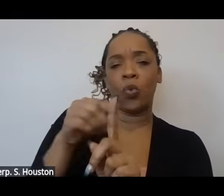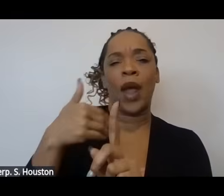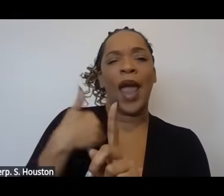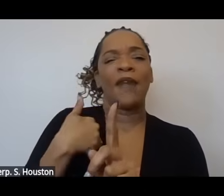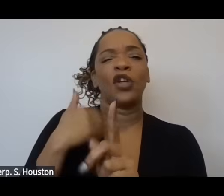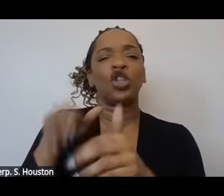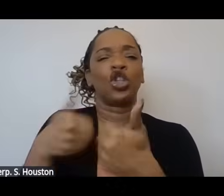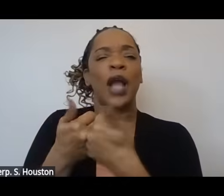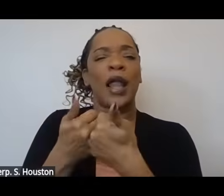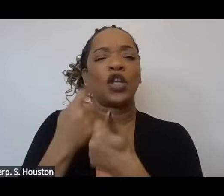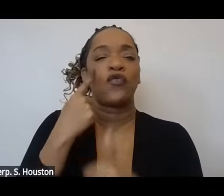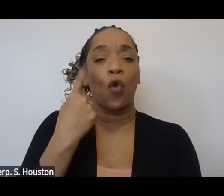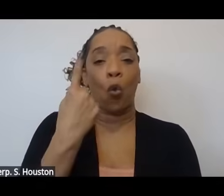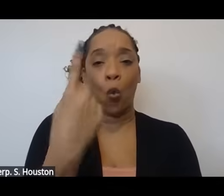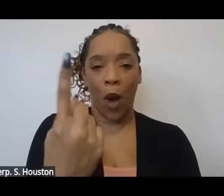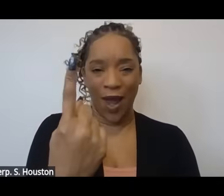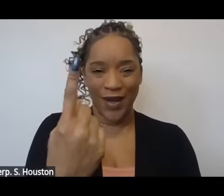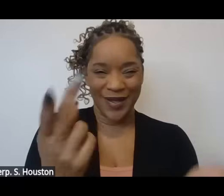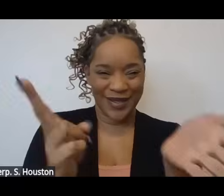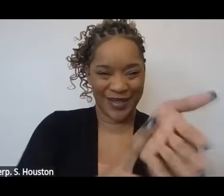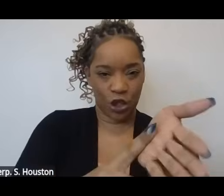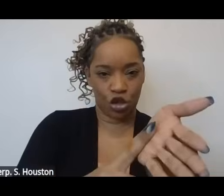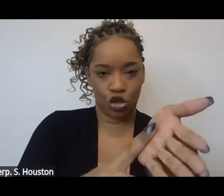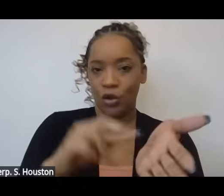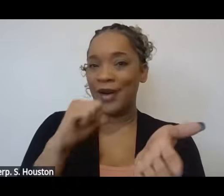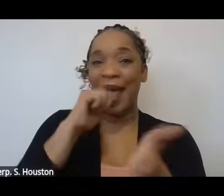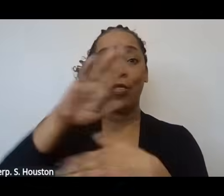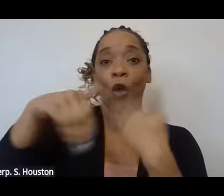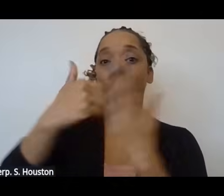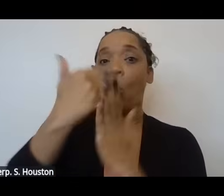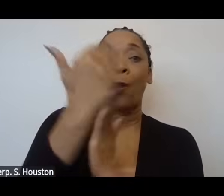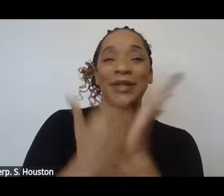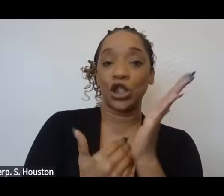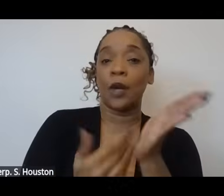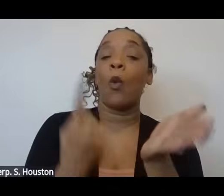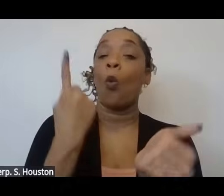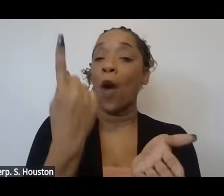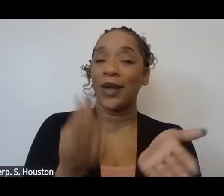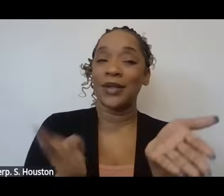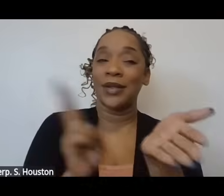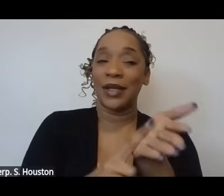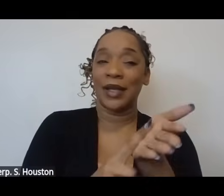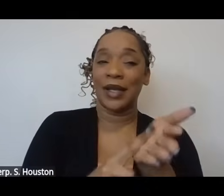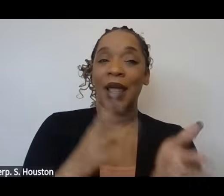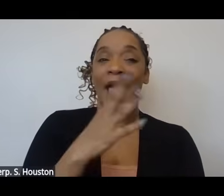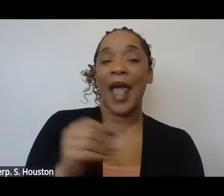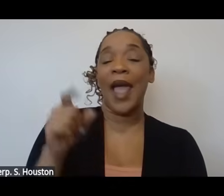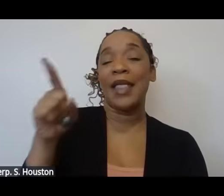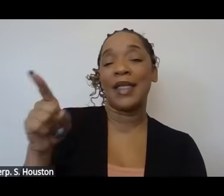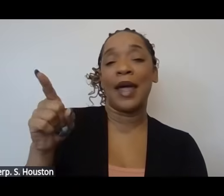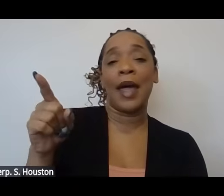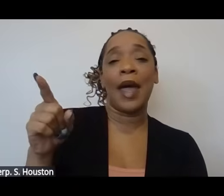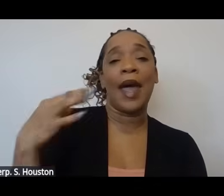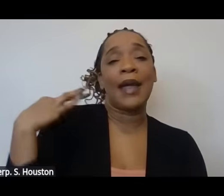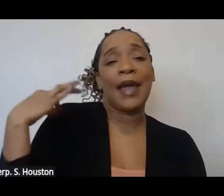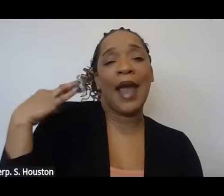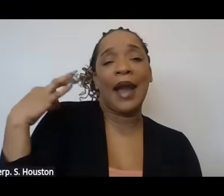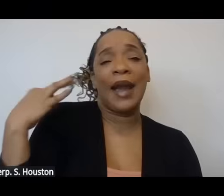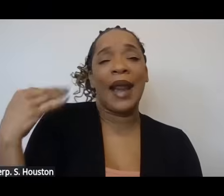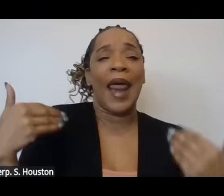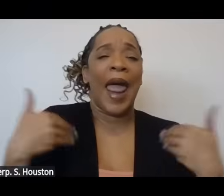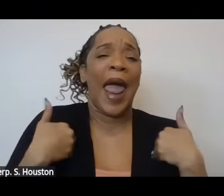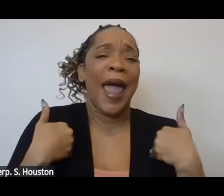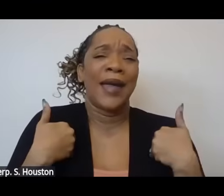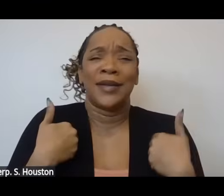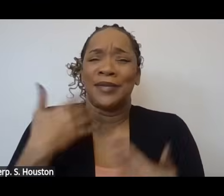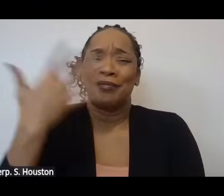circulator, just literally one single signature, and the candidate they have a cushion of